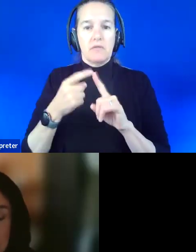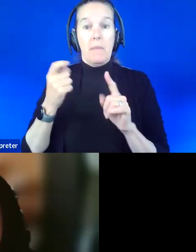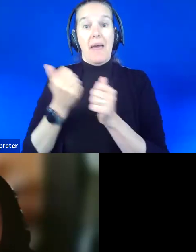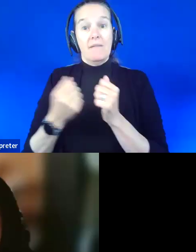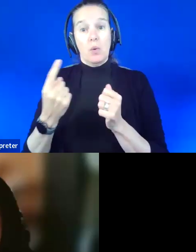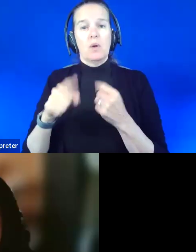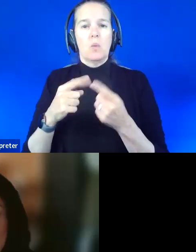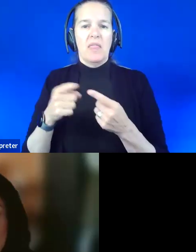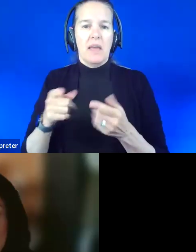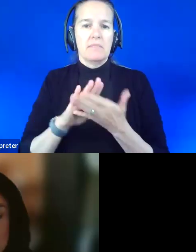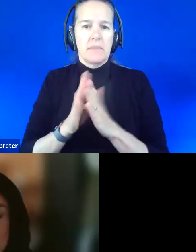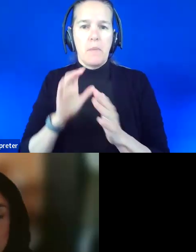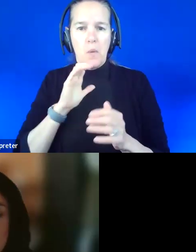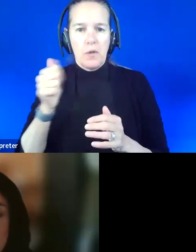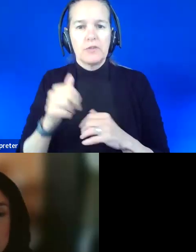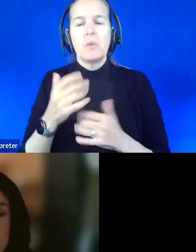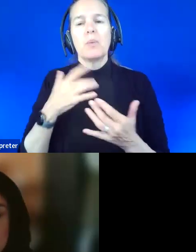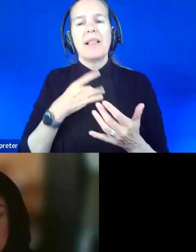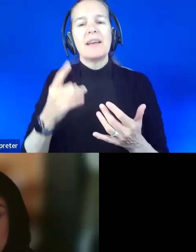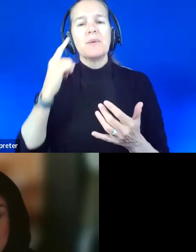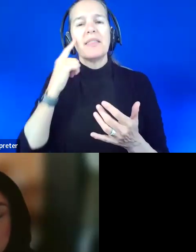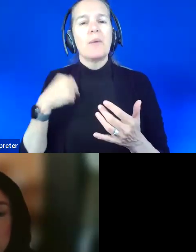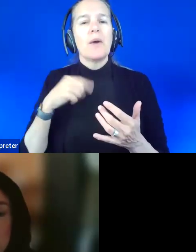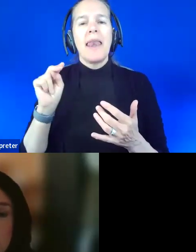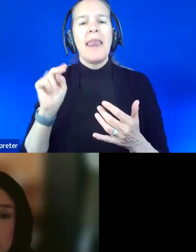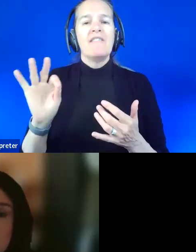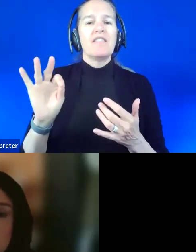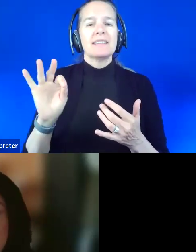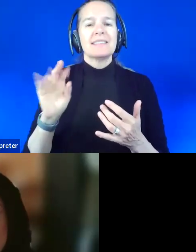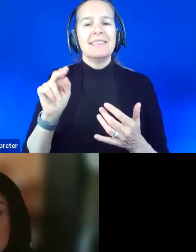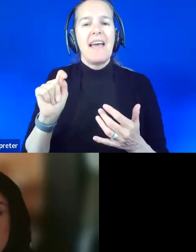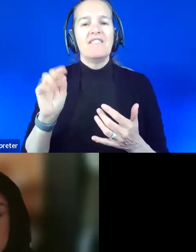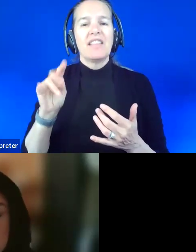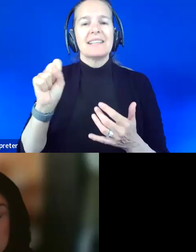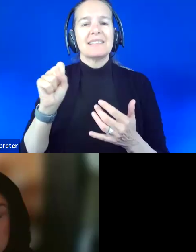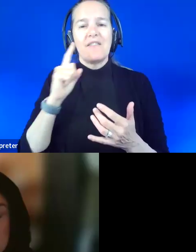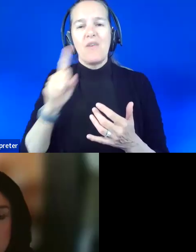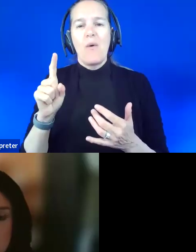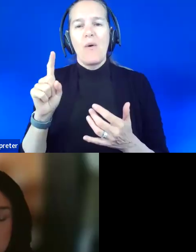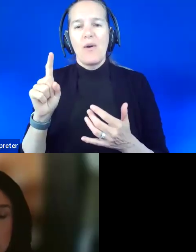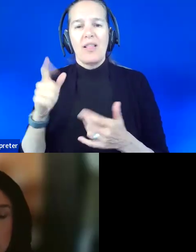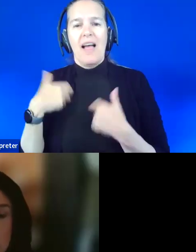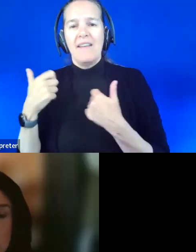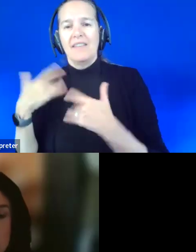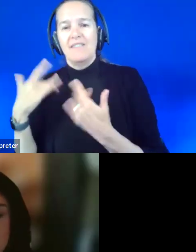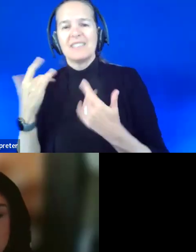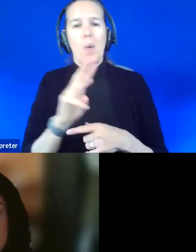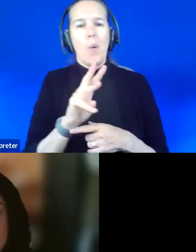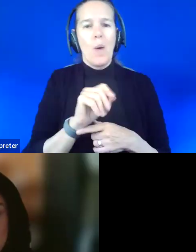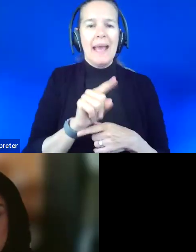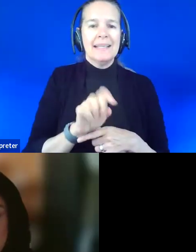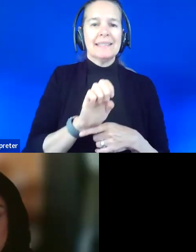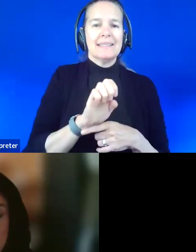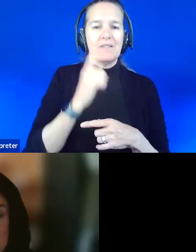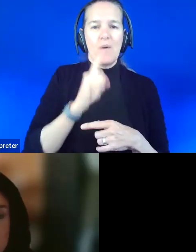age. We like to kind of think of ourselves as the Netflix for live events, or the Waze for live events. That same type of gamification